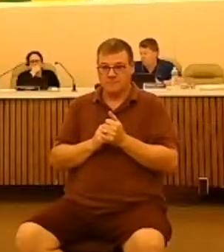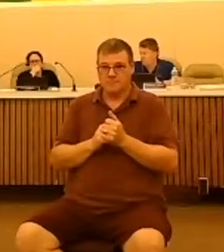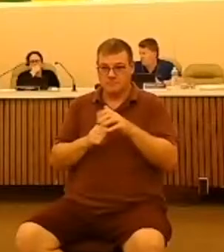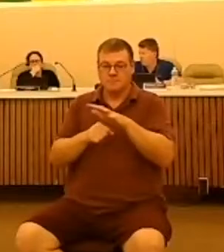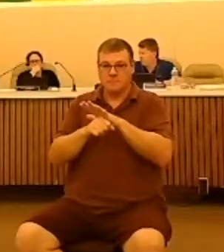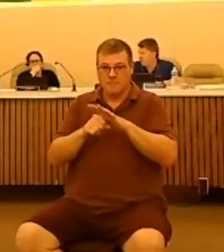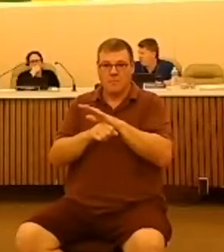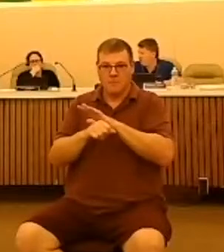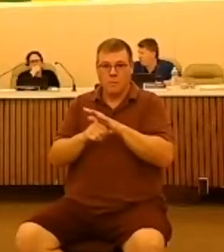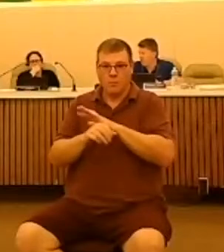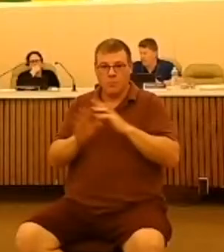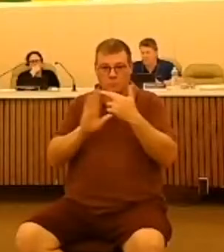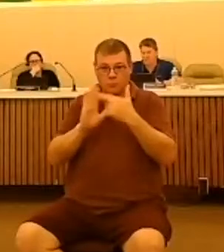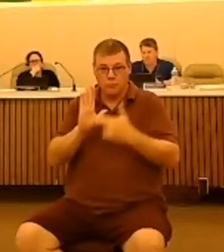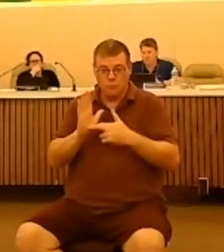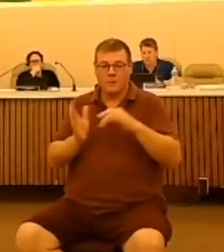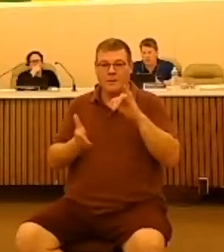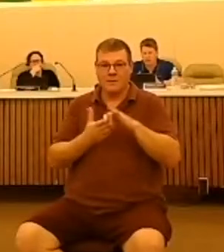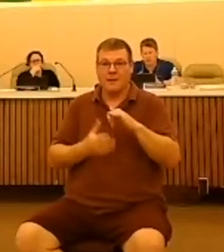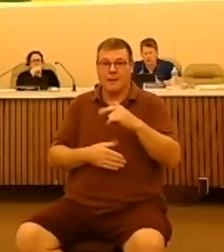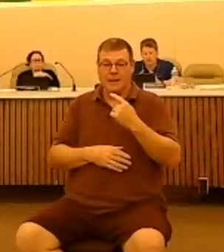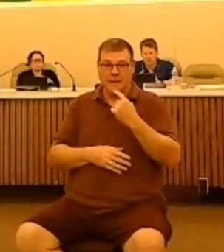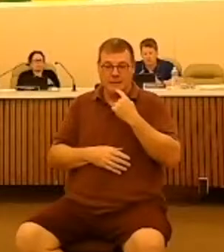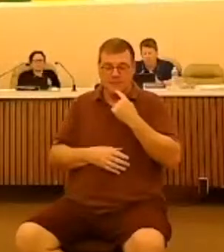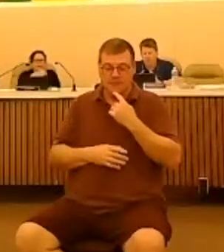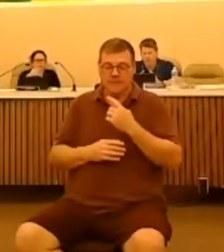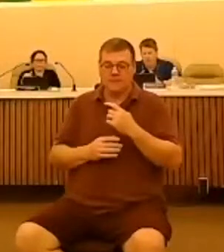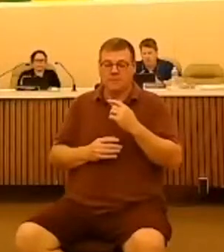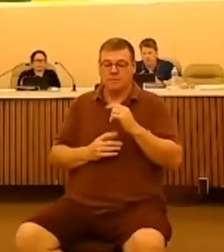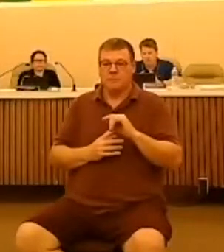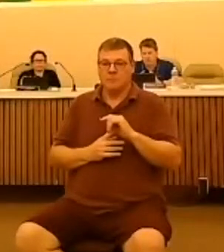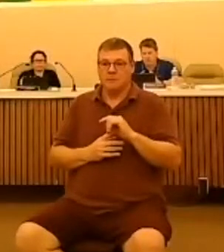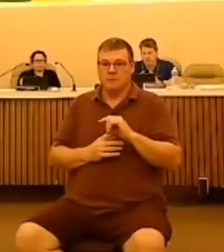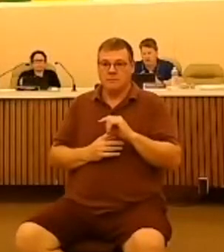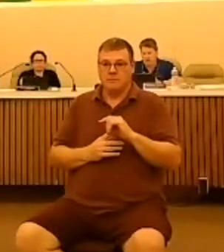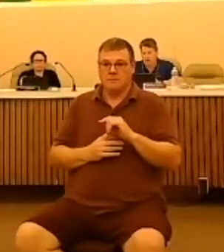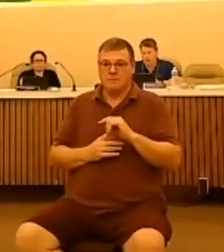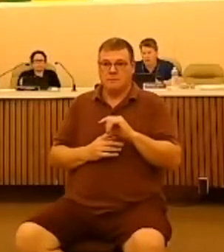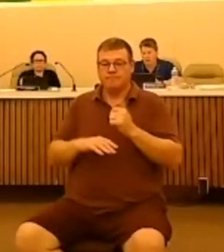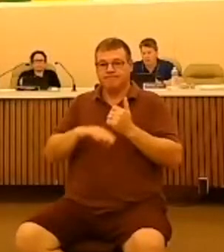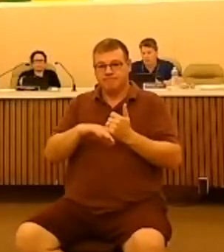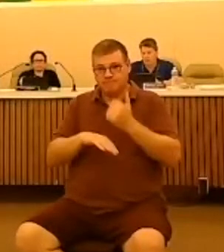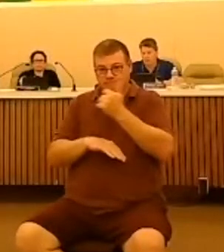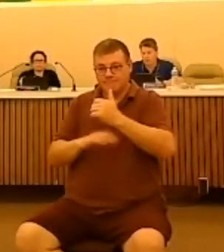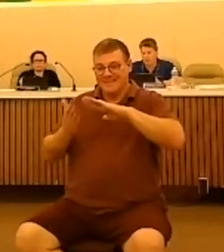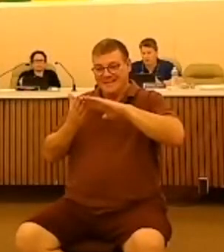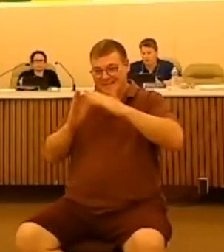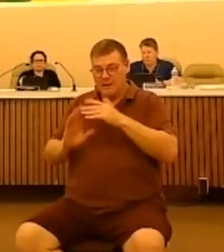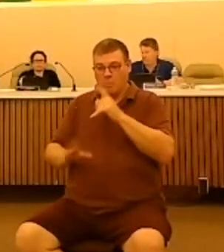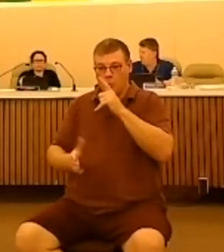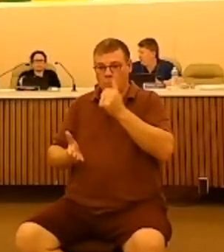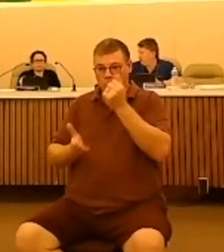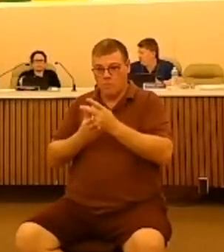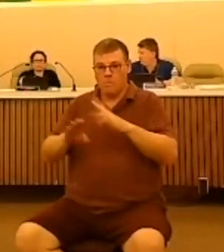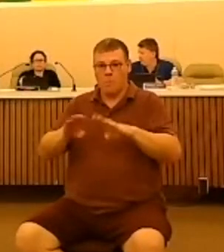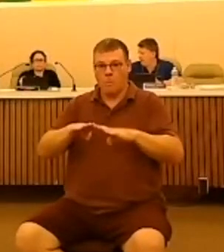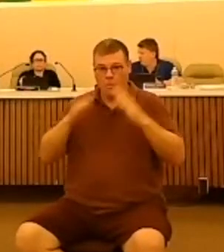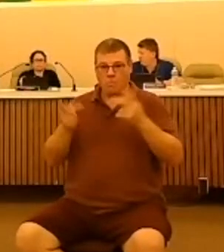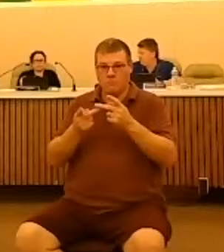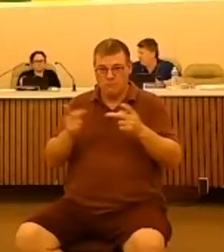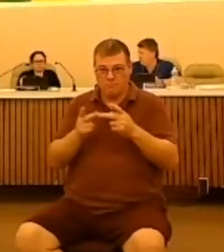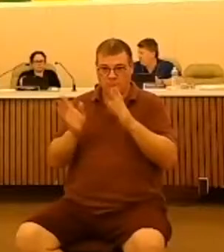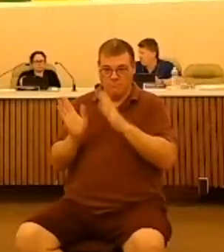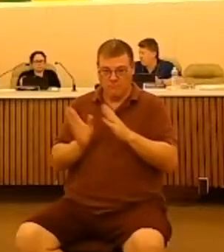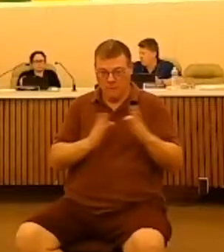local ordinance or town code that basically says that it's the town who approves open space